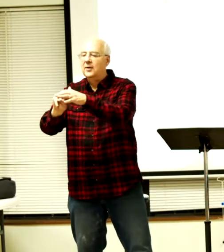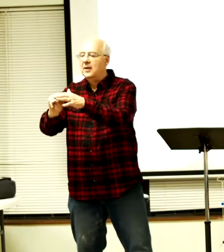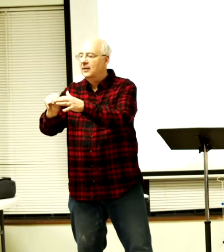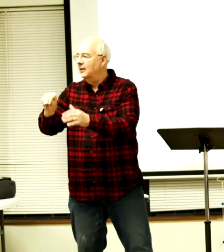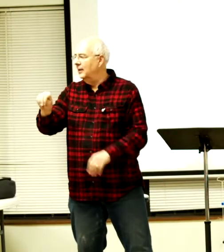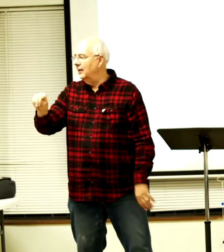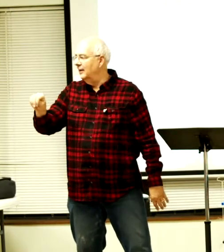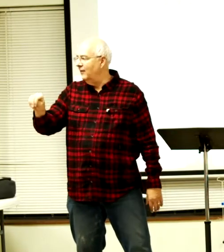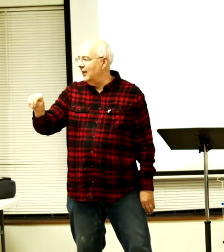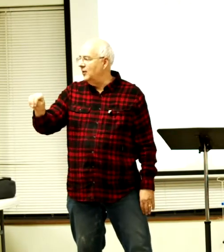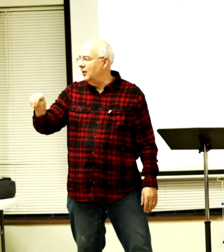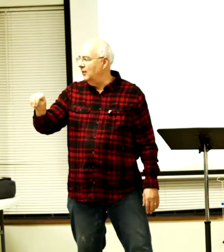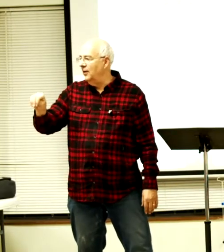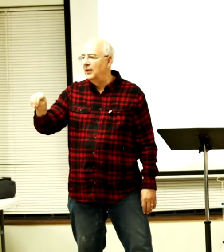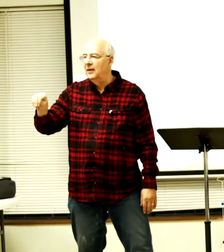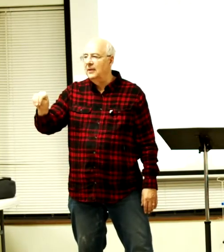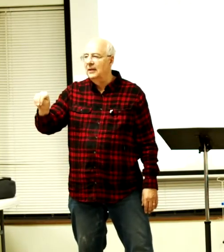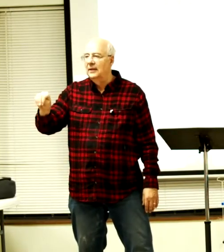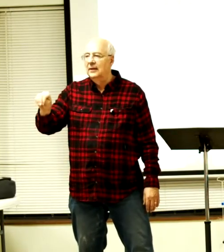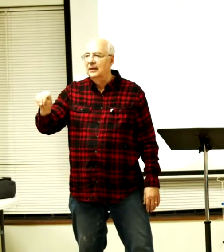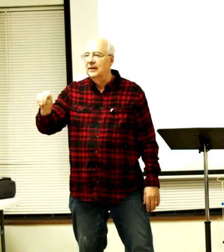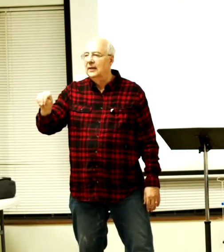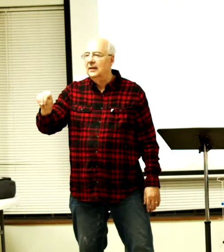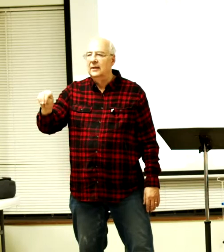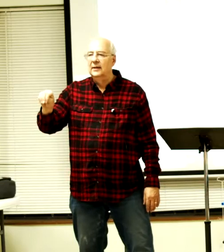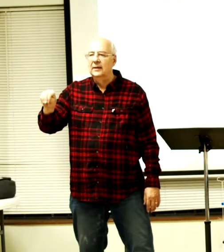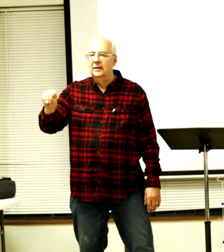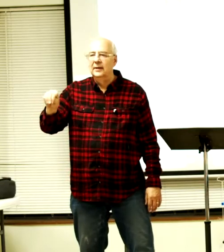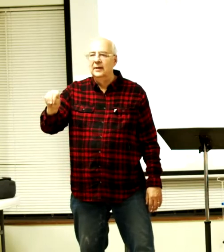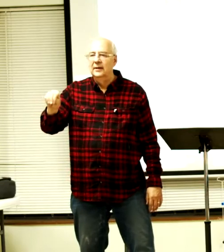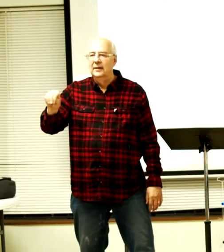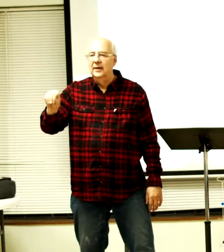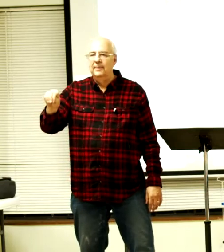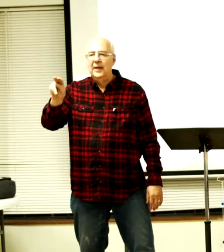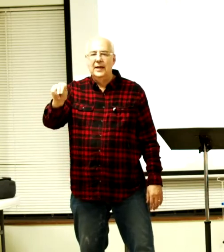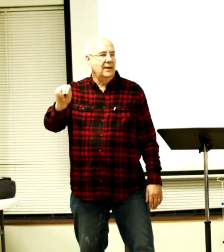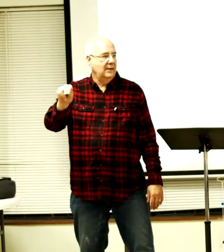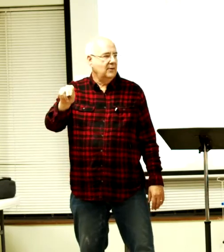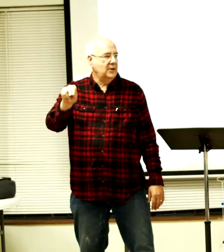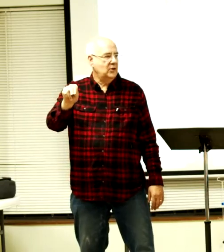3 fingers over the thumb. Okay. Good. Yep. N, of course, has